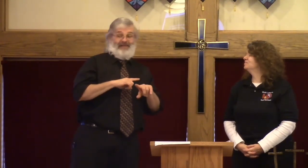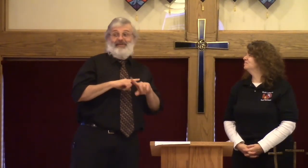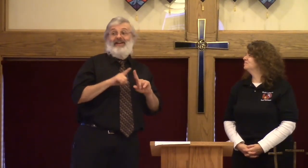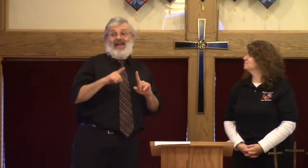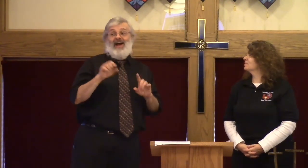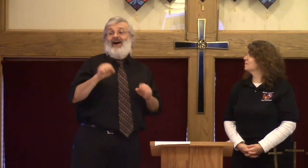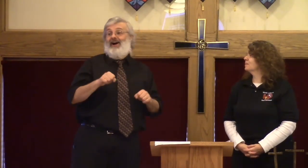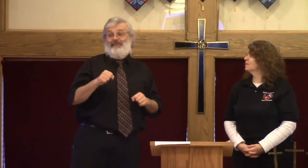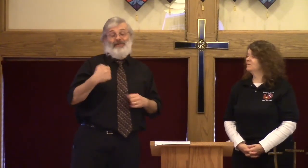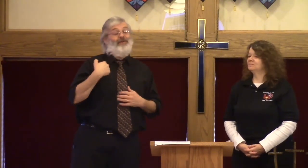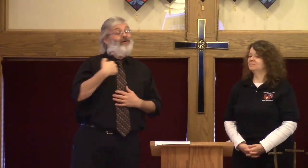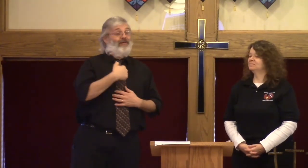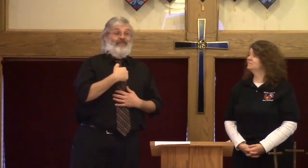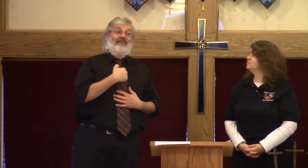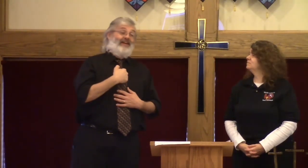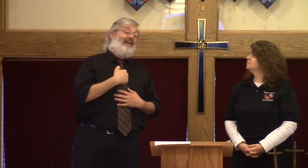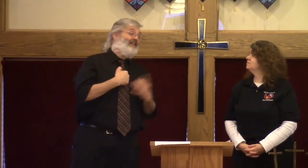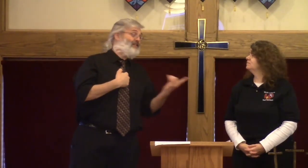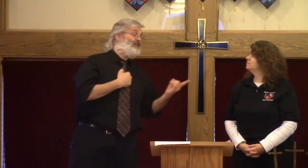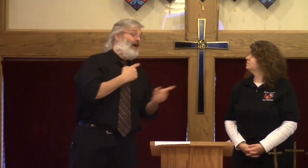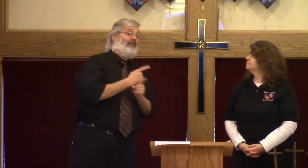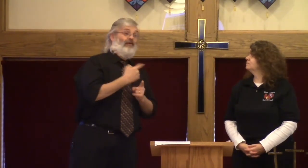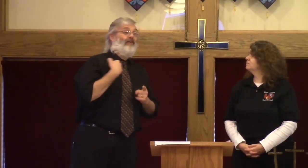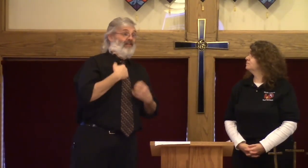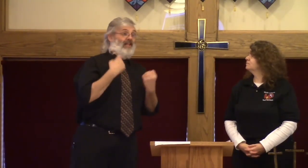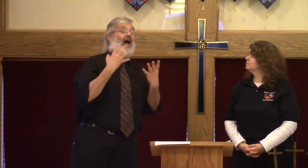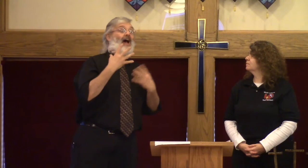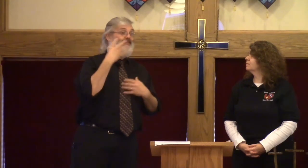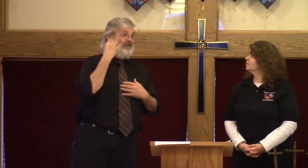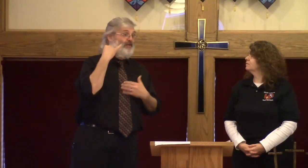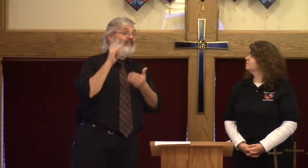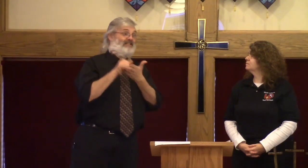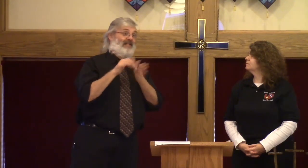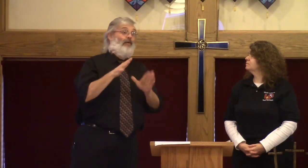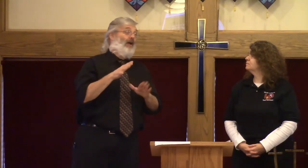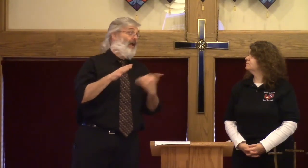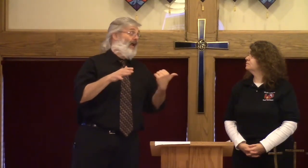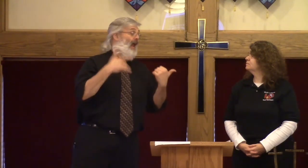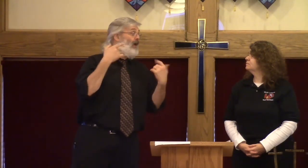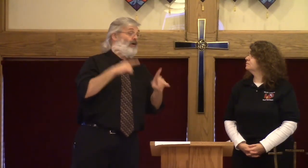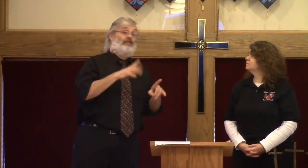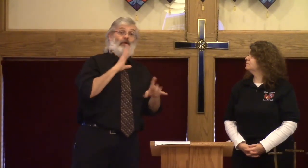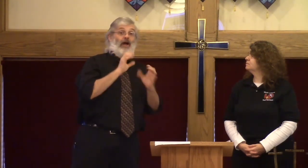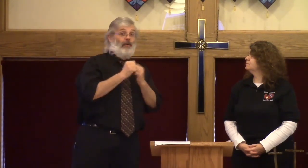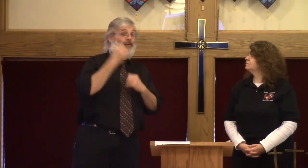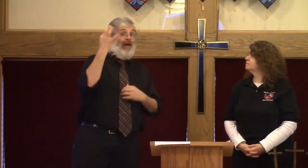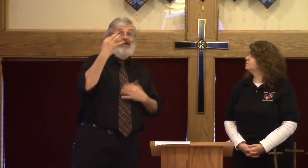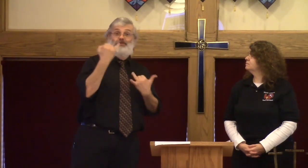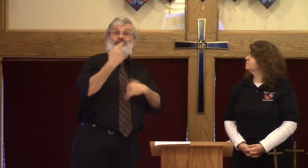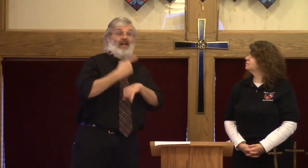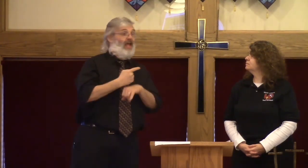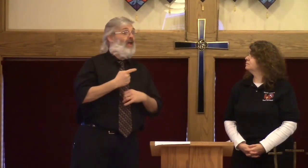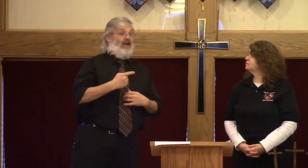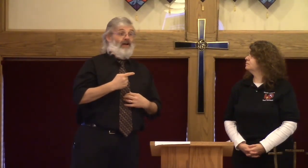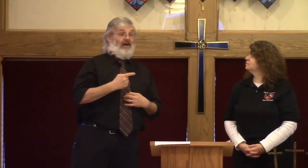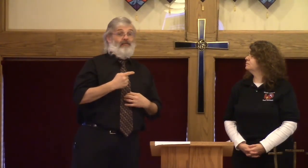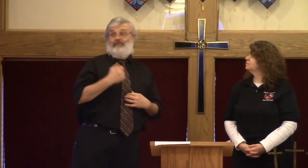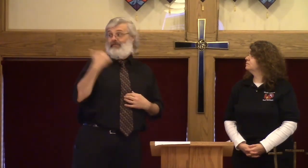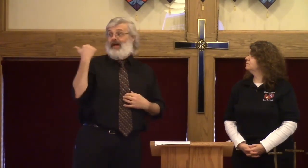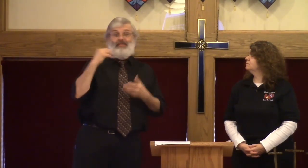but yeah, she's right though. We have a lot of experiences that way, and I agree. Just talking with pastors today. That